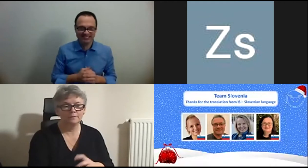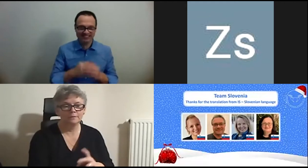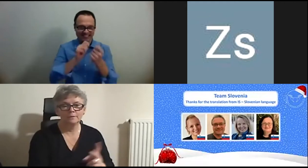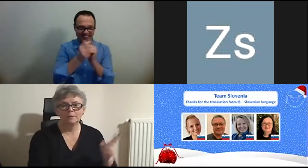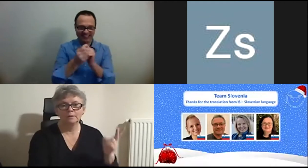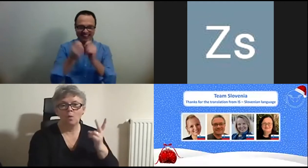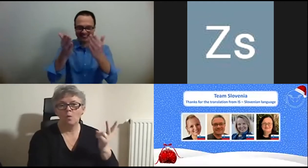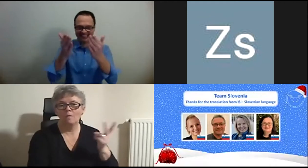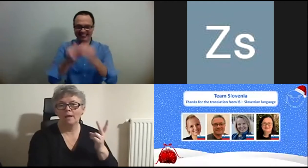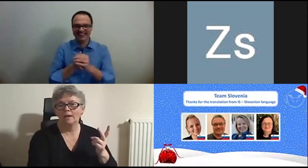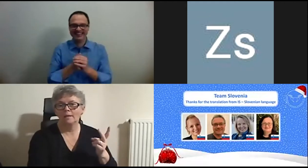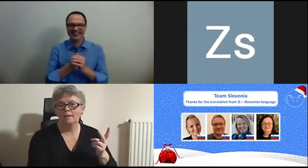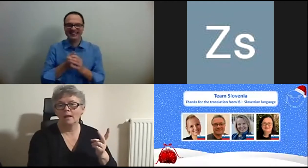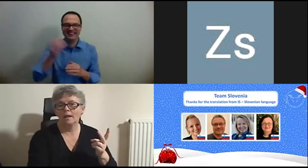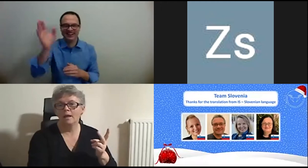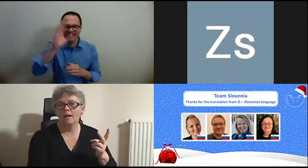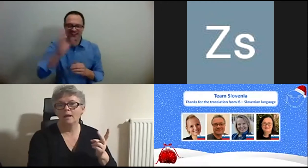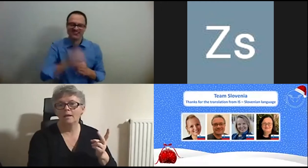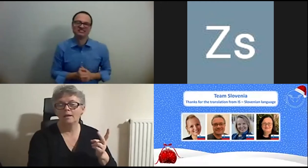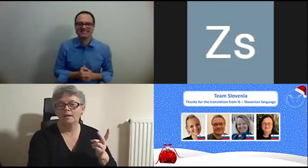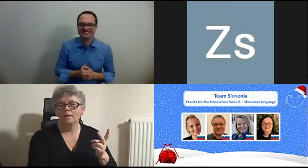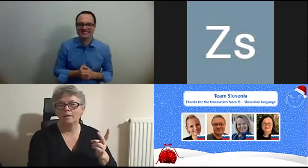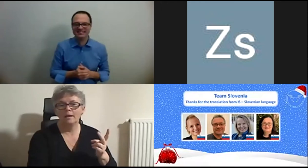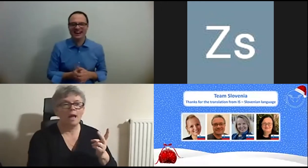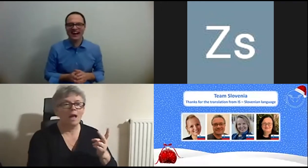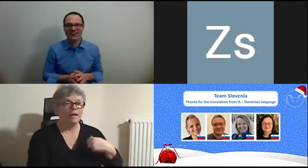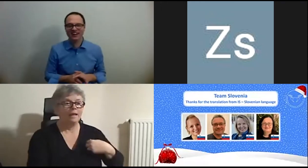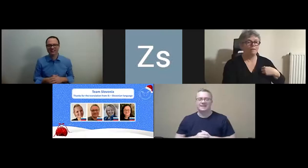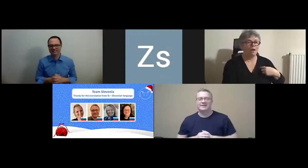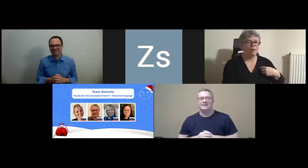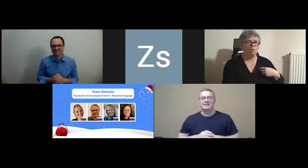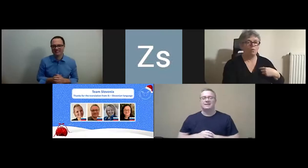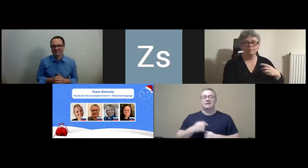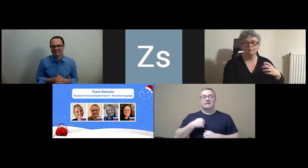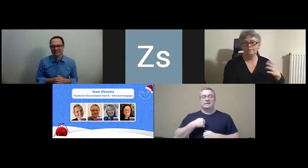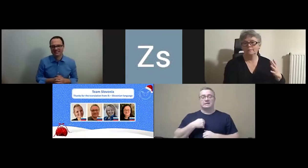Slovenia. Yes. Lutish. Hello.